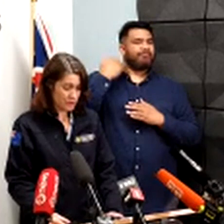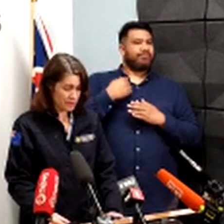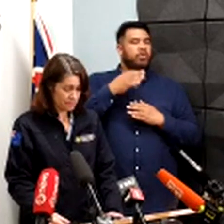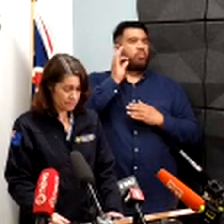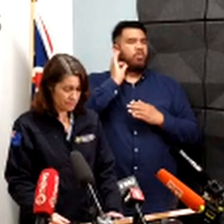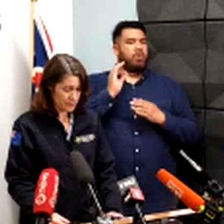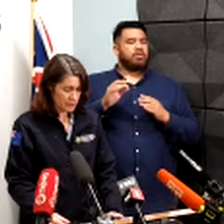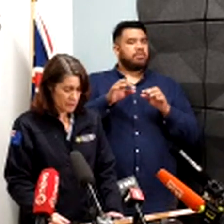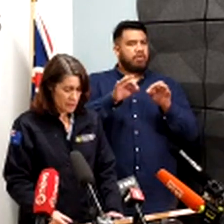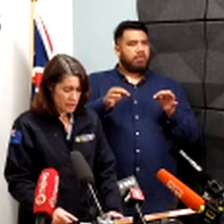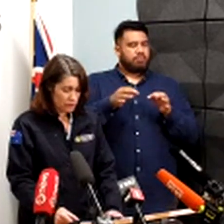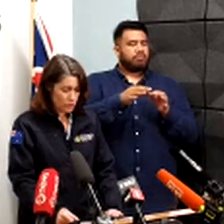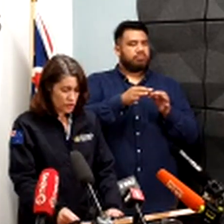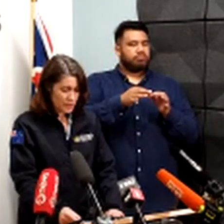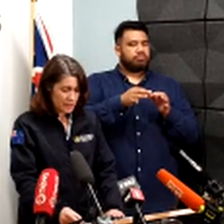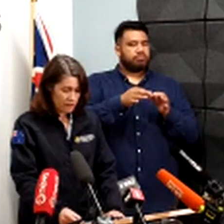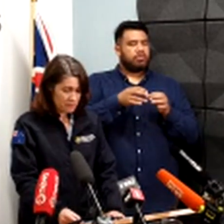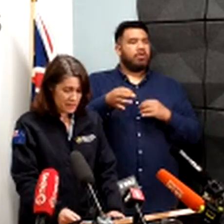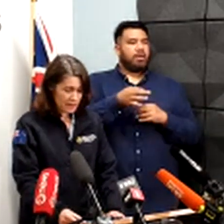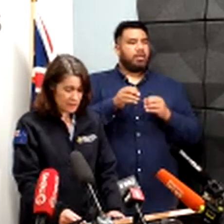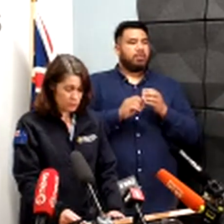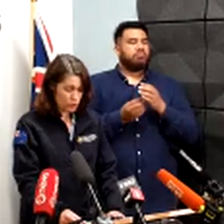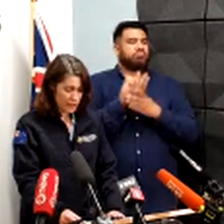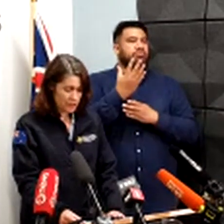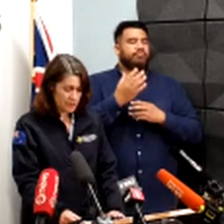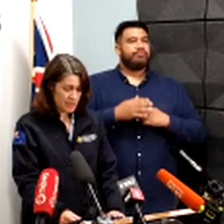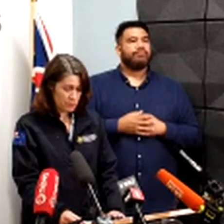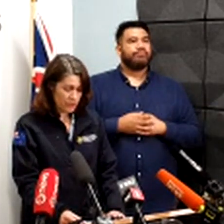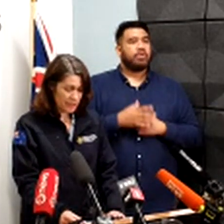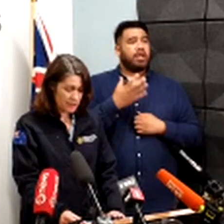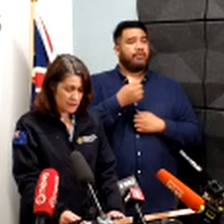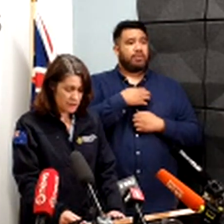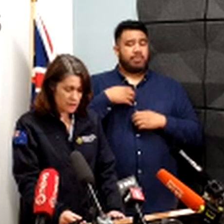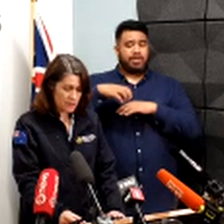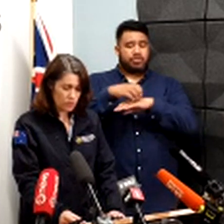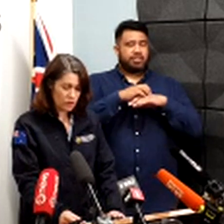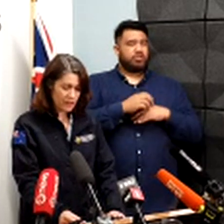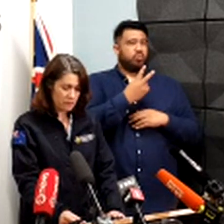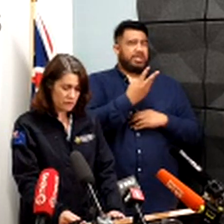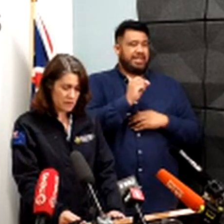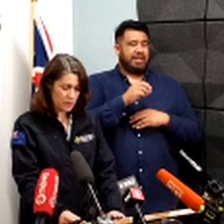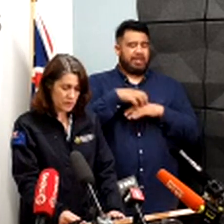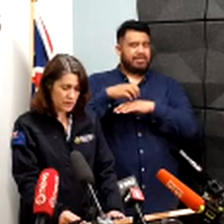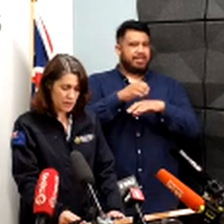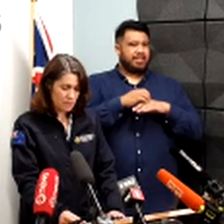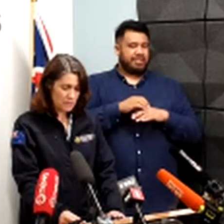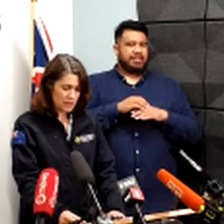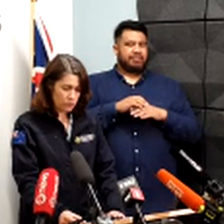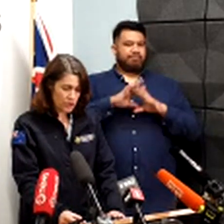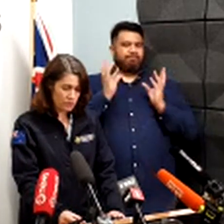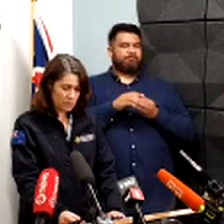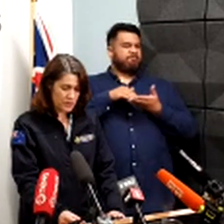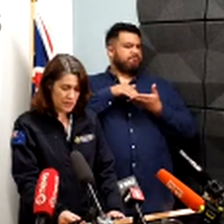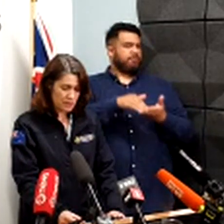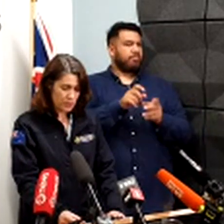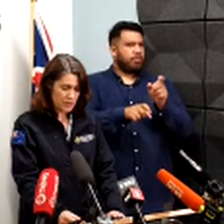Island, erupted. There are more than 20 government and support agencies providing assistance to the all-of-government response, many